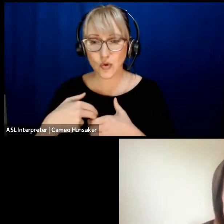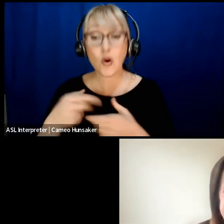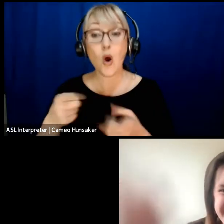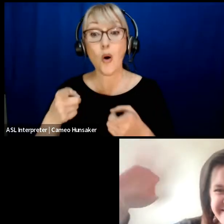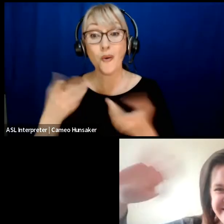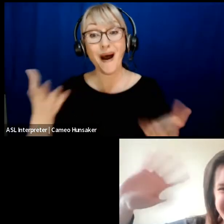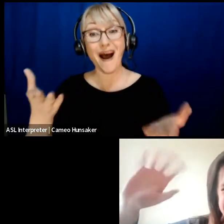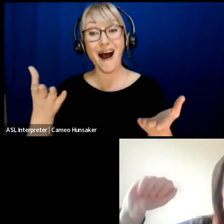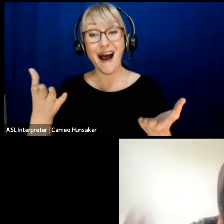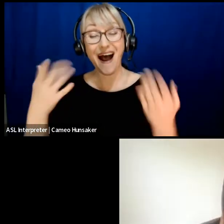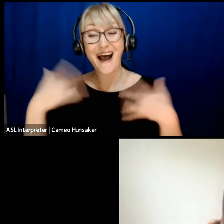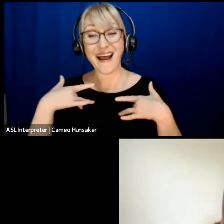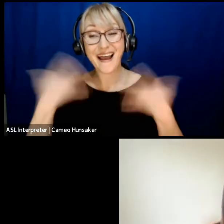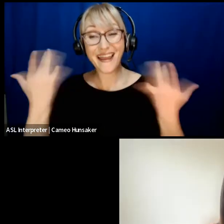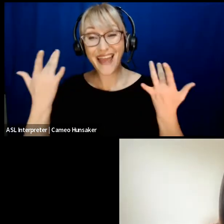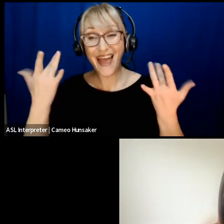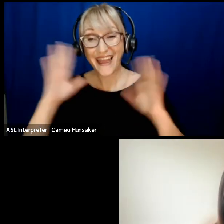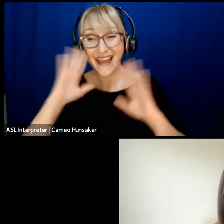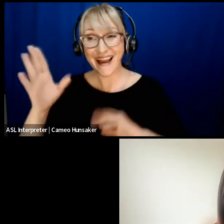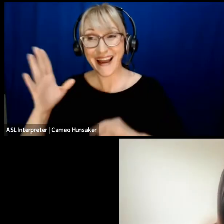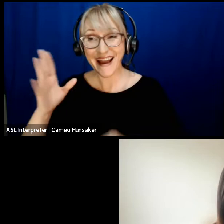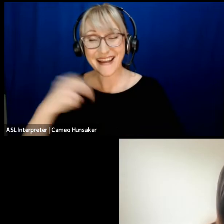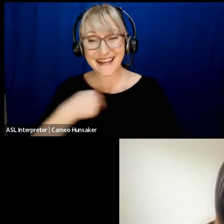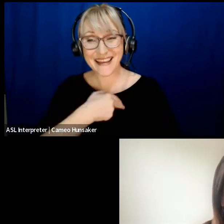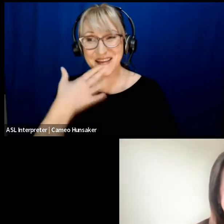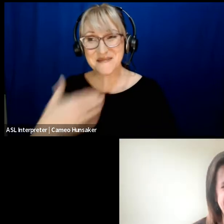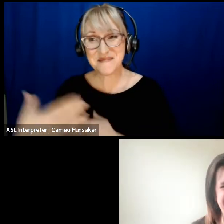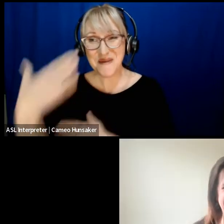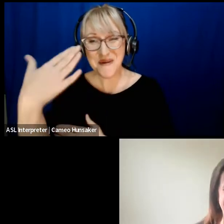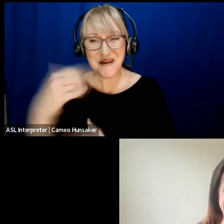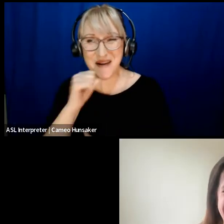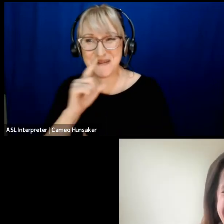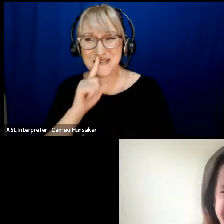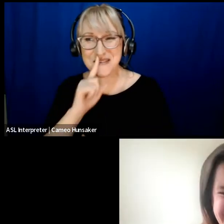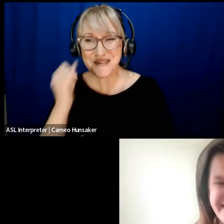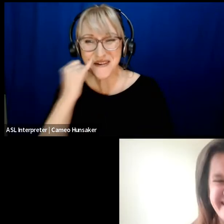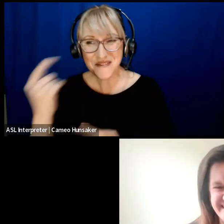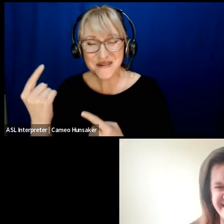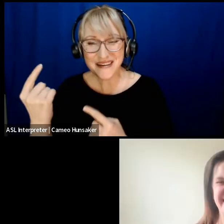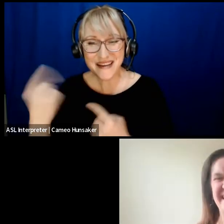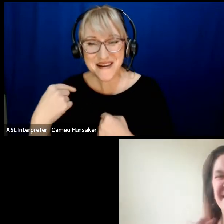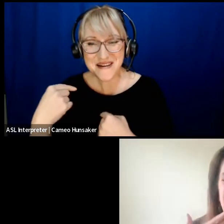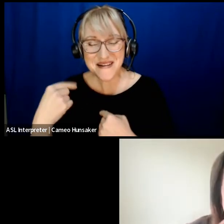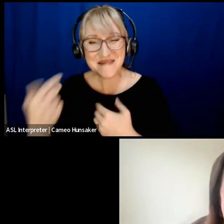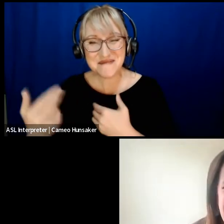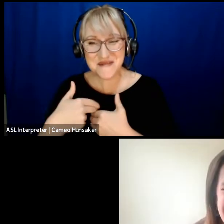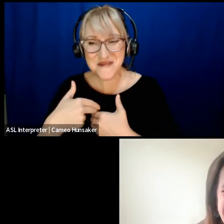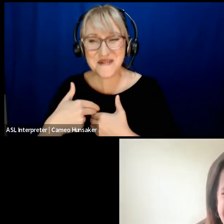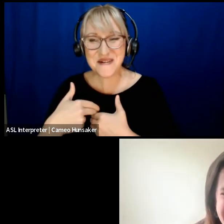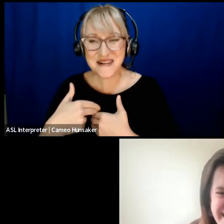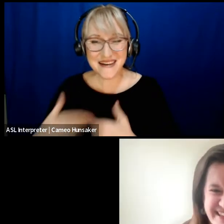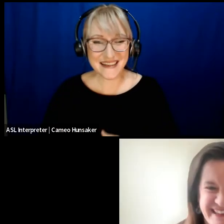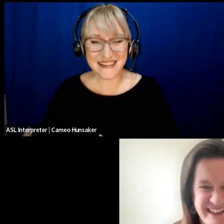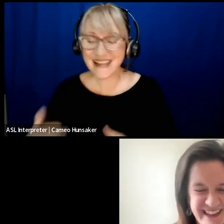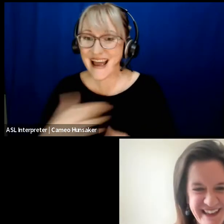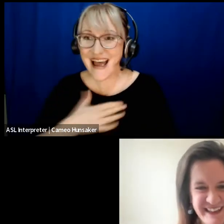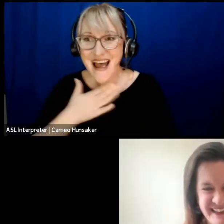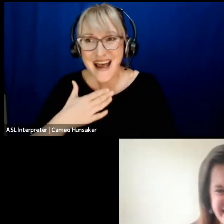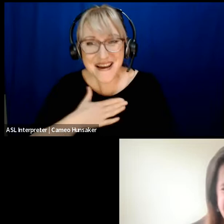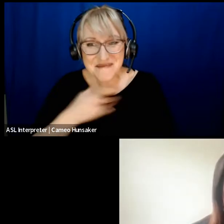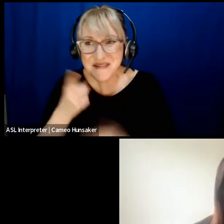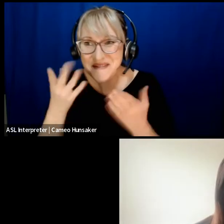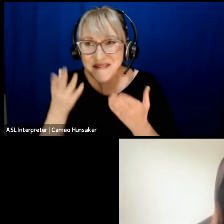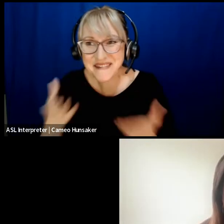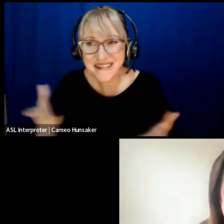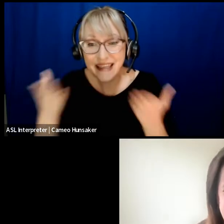Oh, yay, Nikki. Good morning. I wasn't sure if you were here yet. We're so happy to have you. I would just want